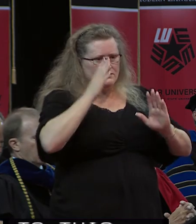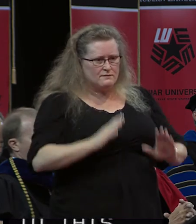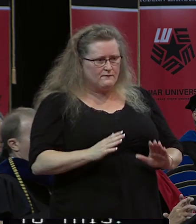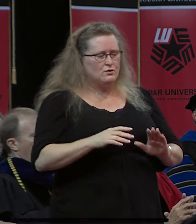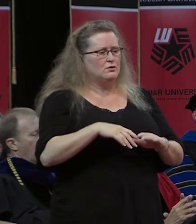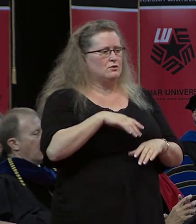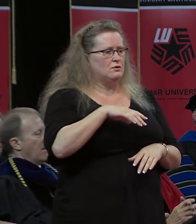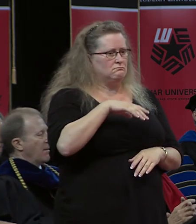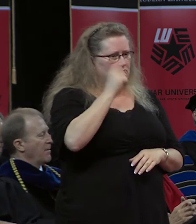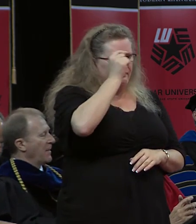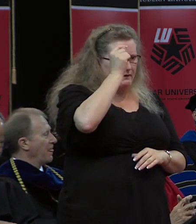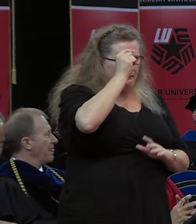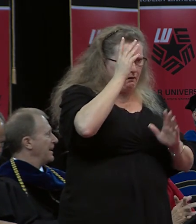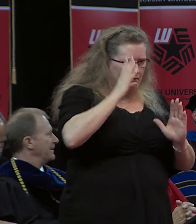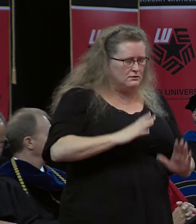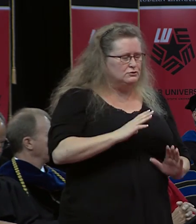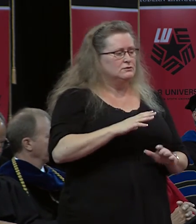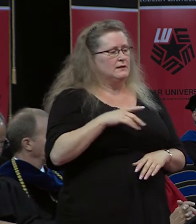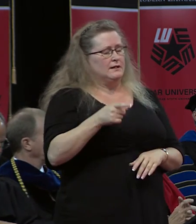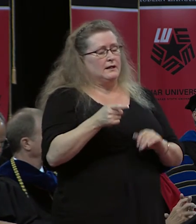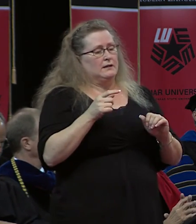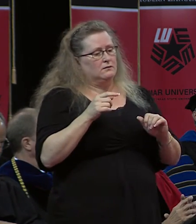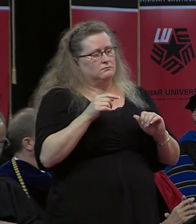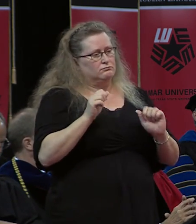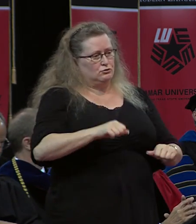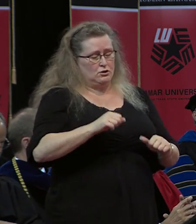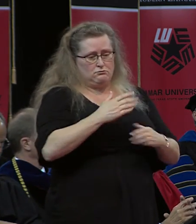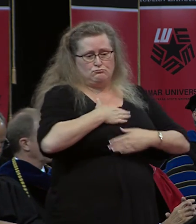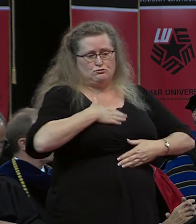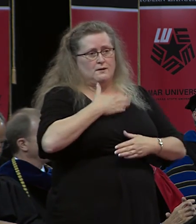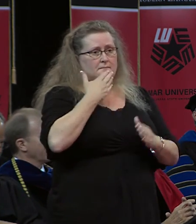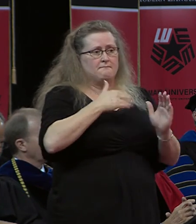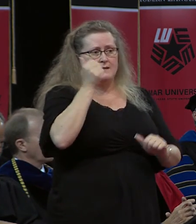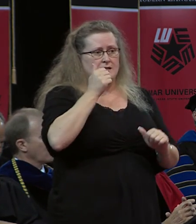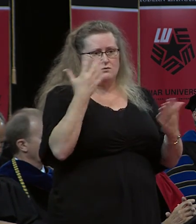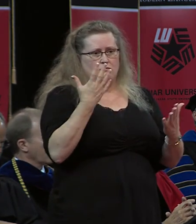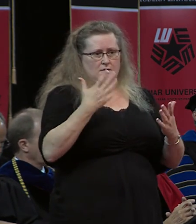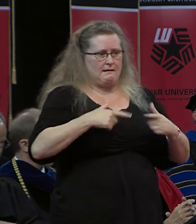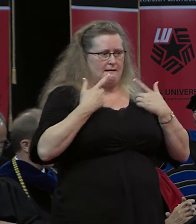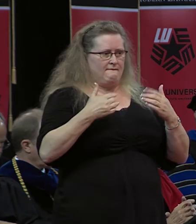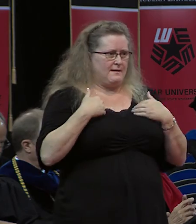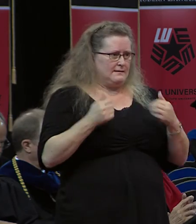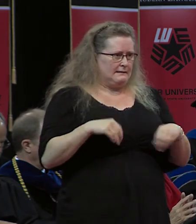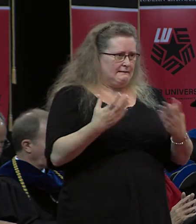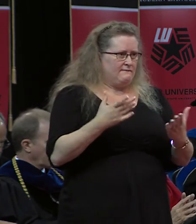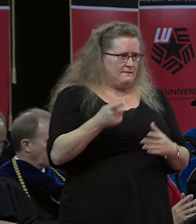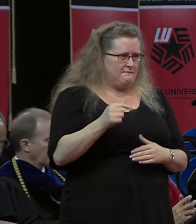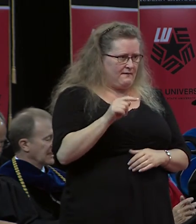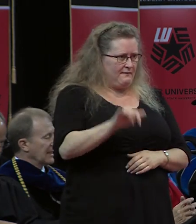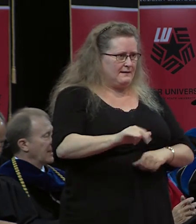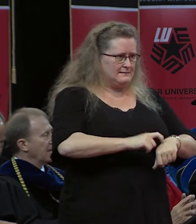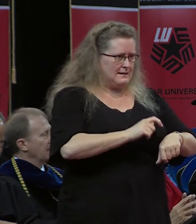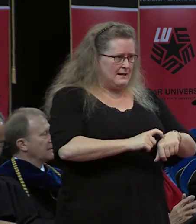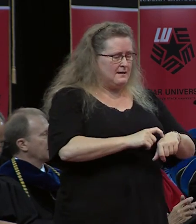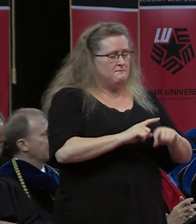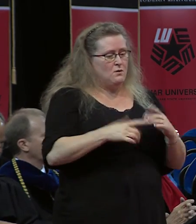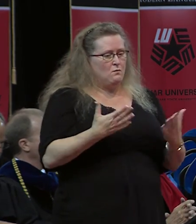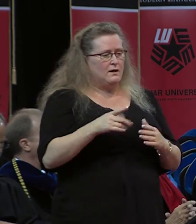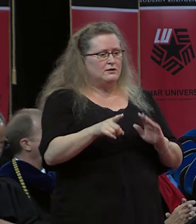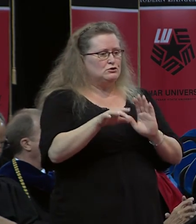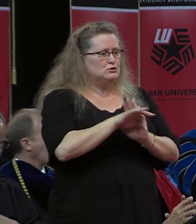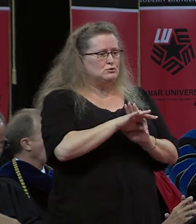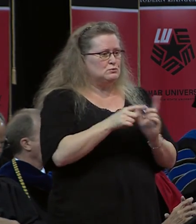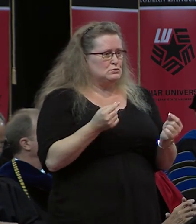a theologian. He could have enjoyed the best that life had to offer at that particular time. But what did he choose to do?